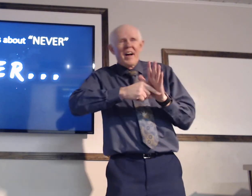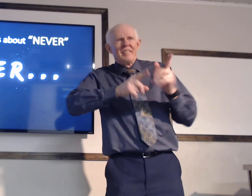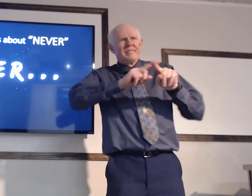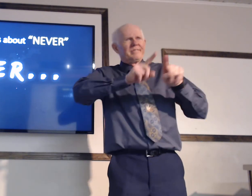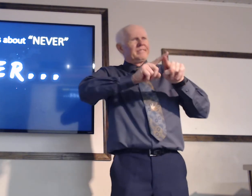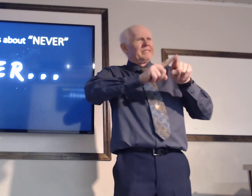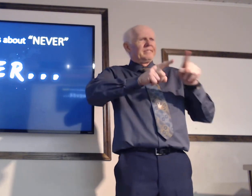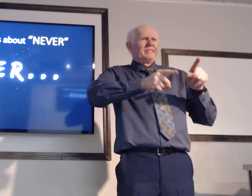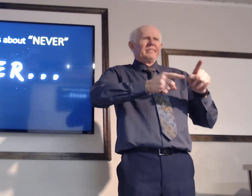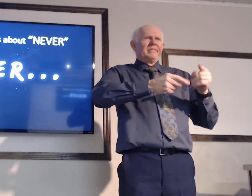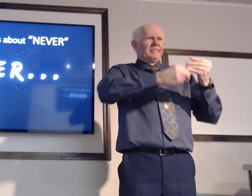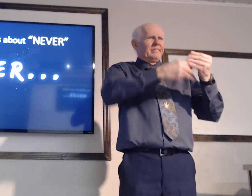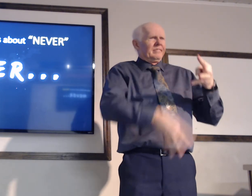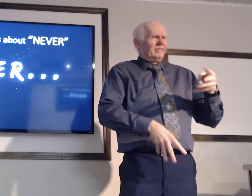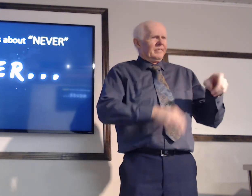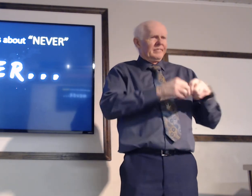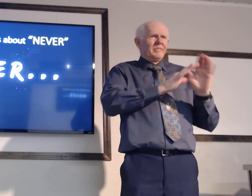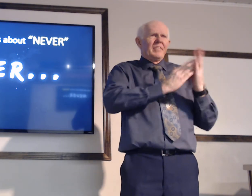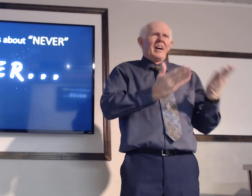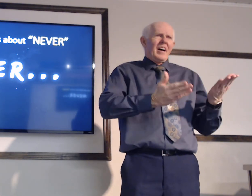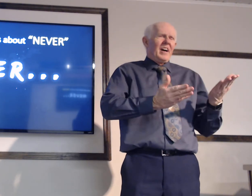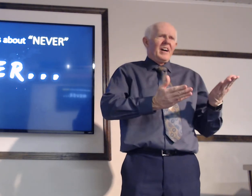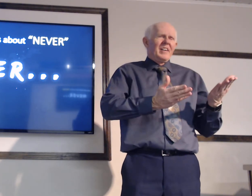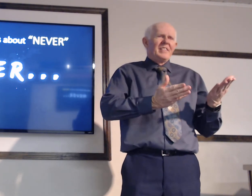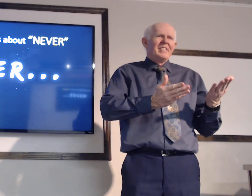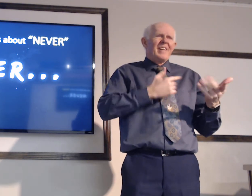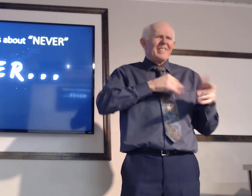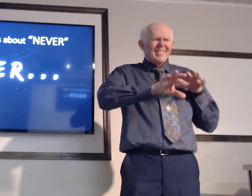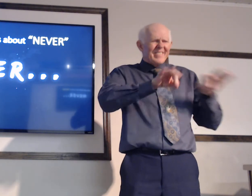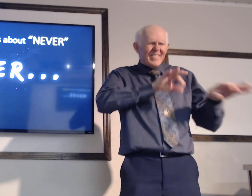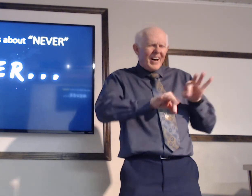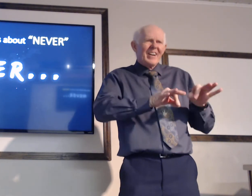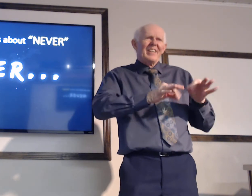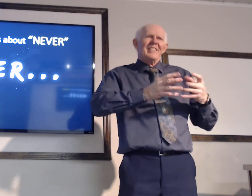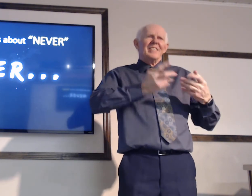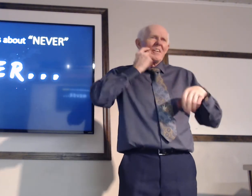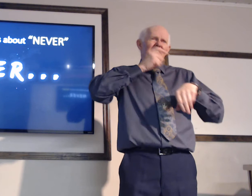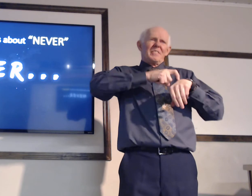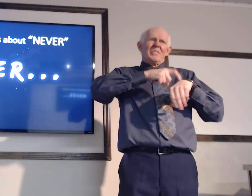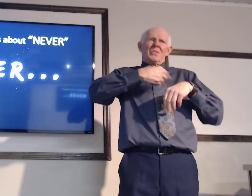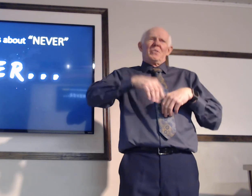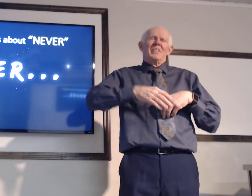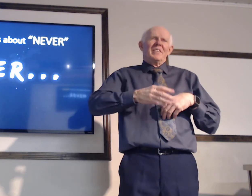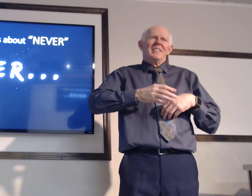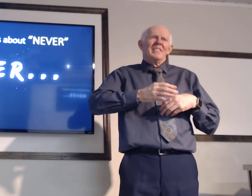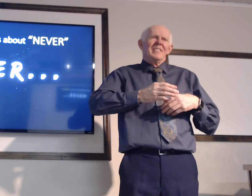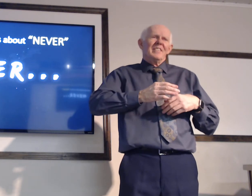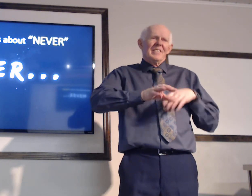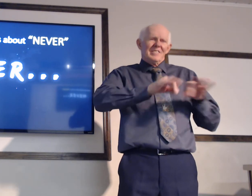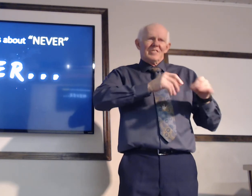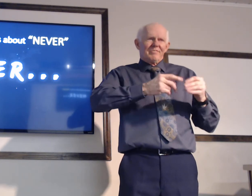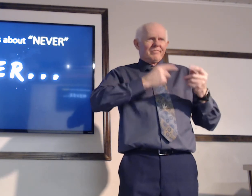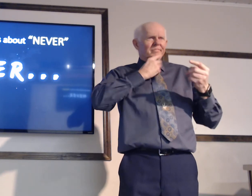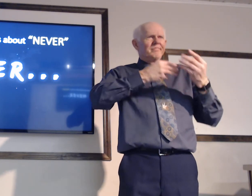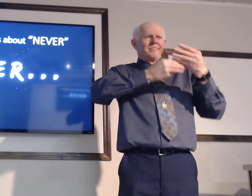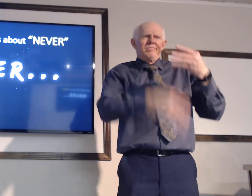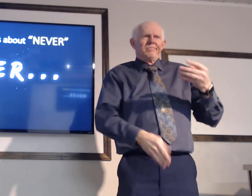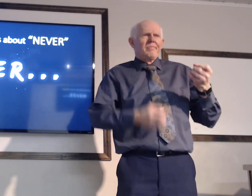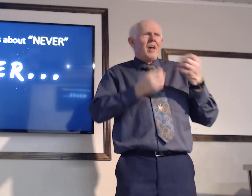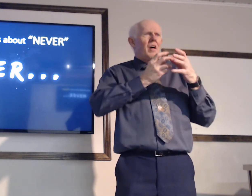positive and negative. The Bible. I'll choose some of these. I didn't have time for all of